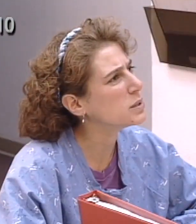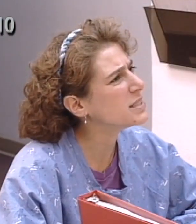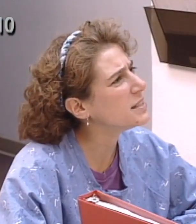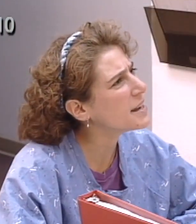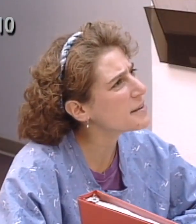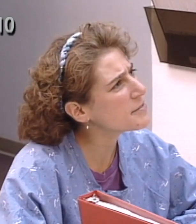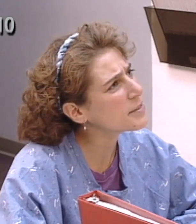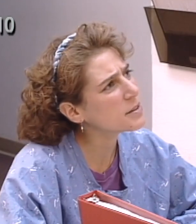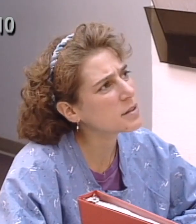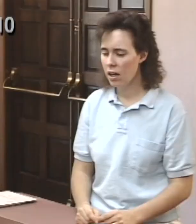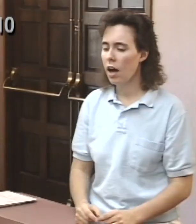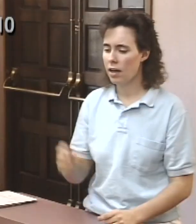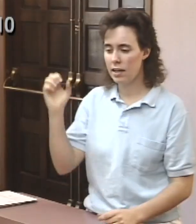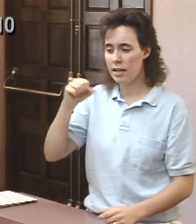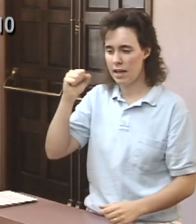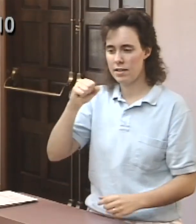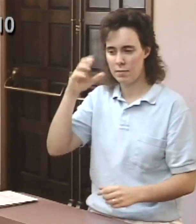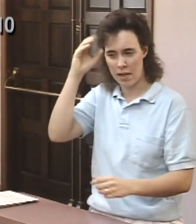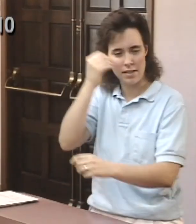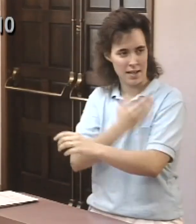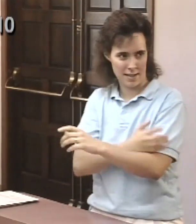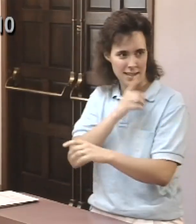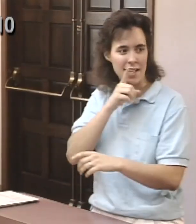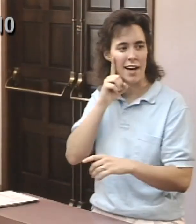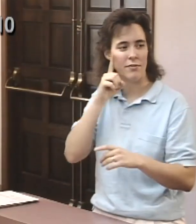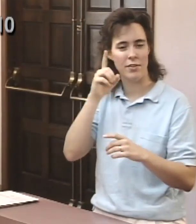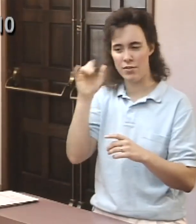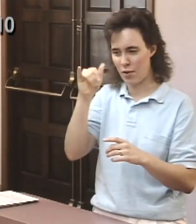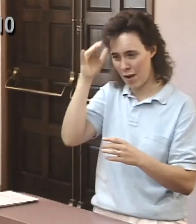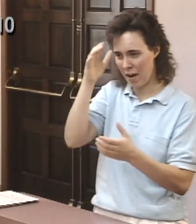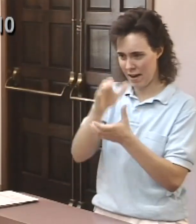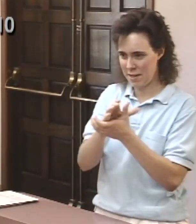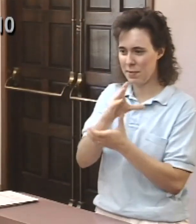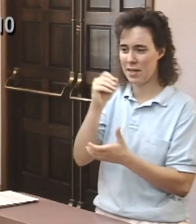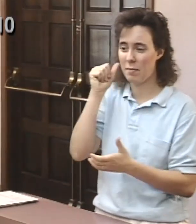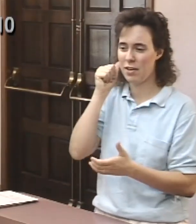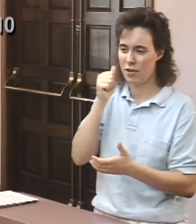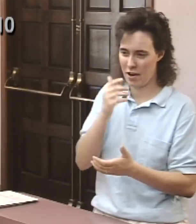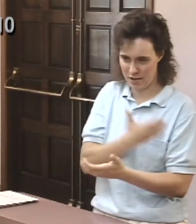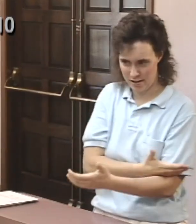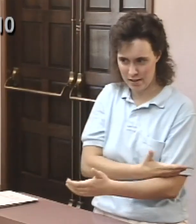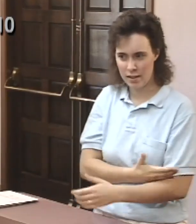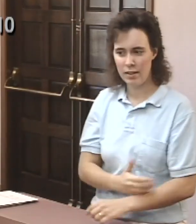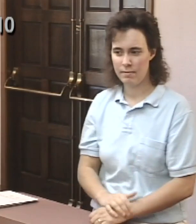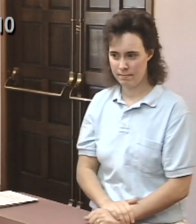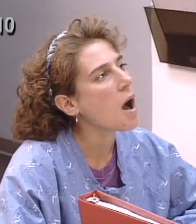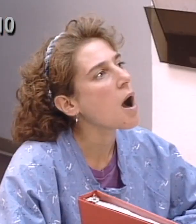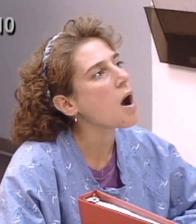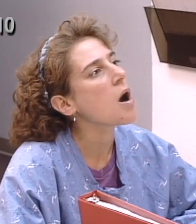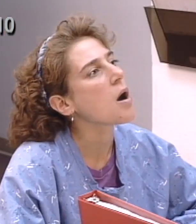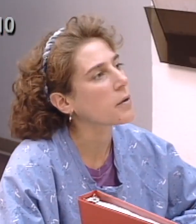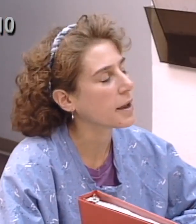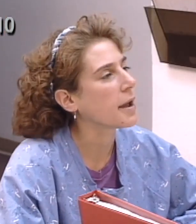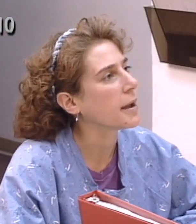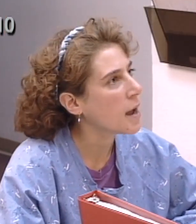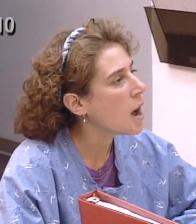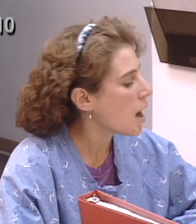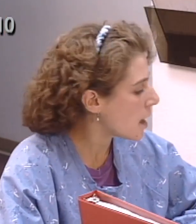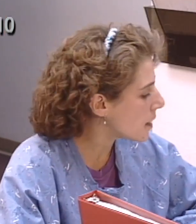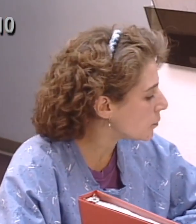he deaf? Yes, my son is deaf, and so are my husband and my daughter. Okay. We've